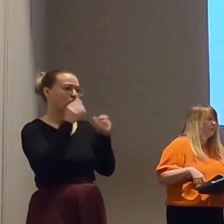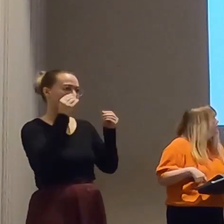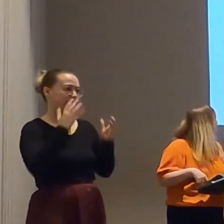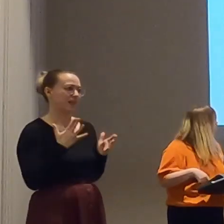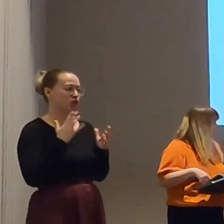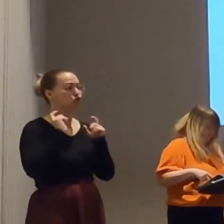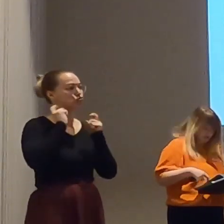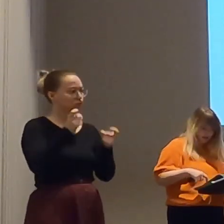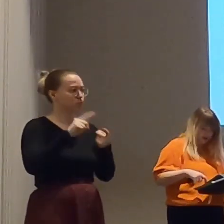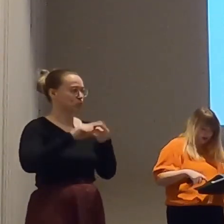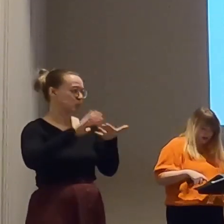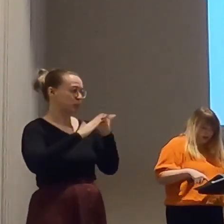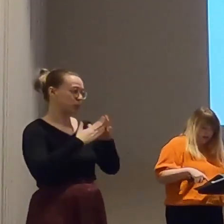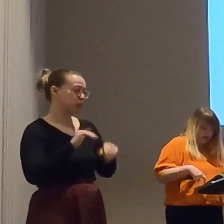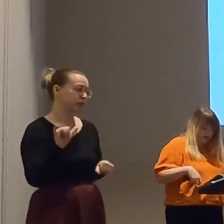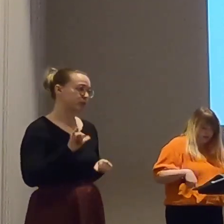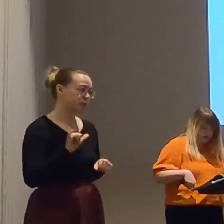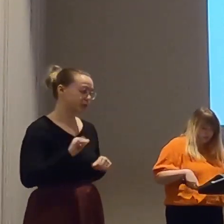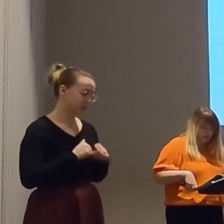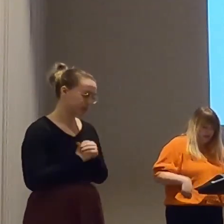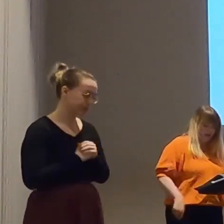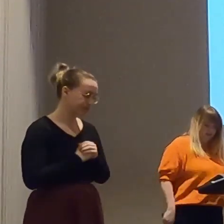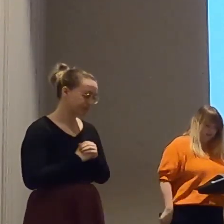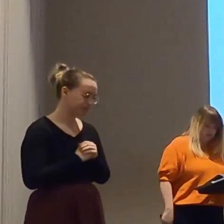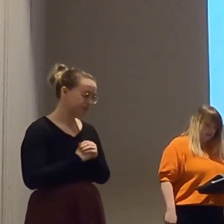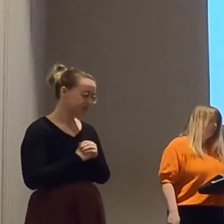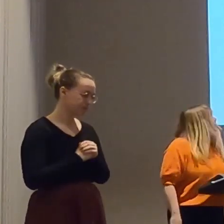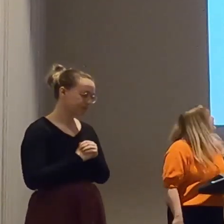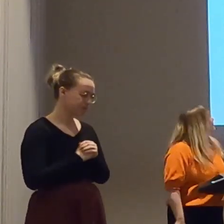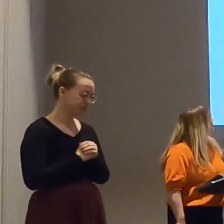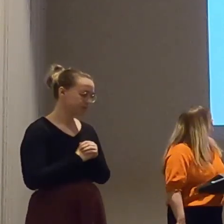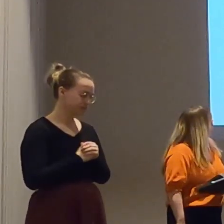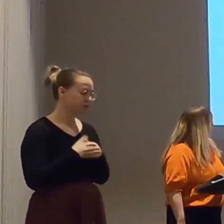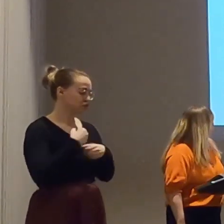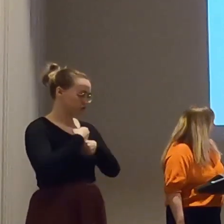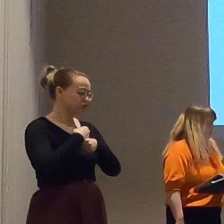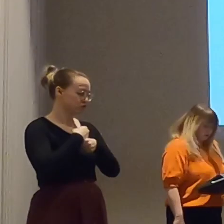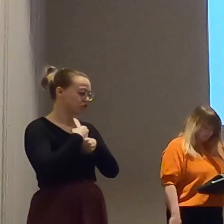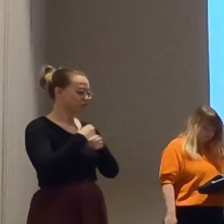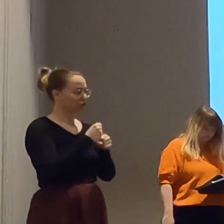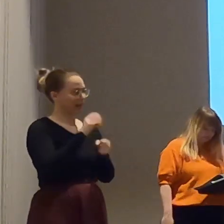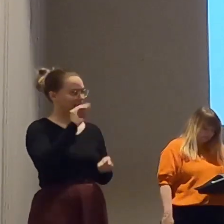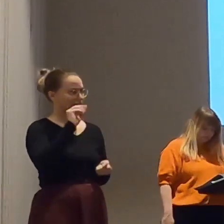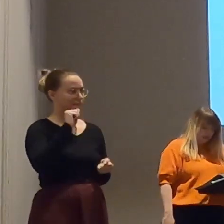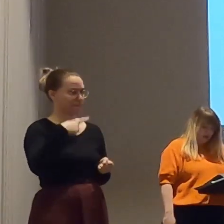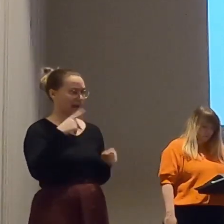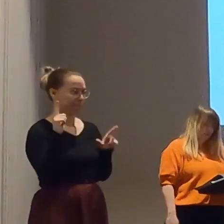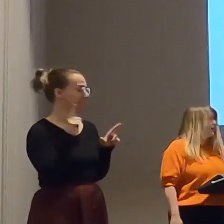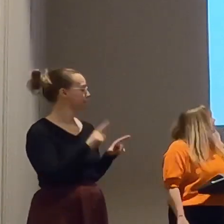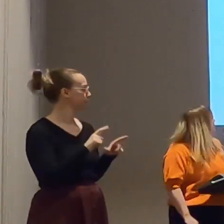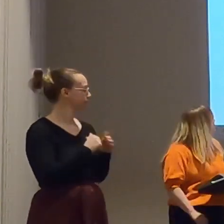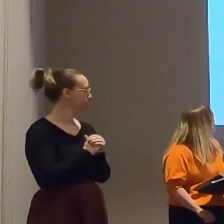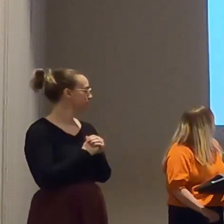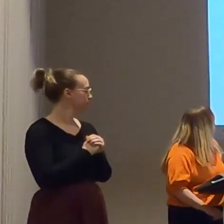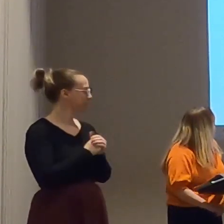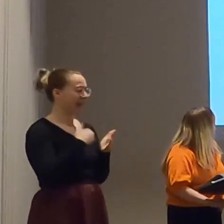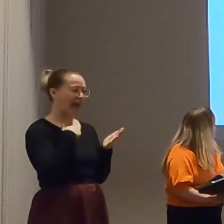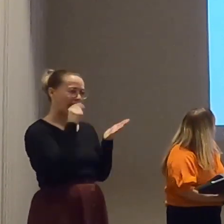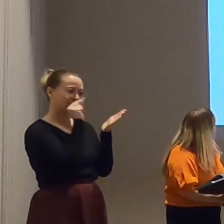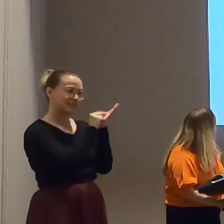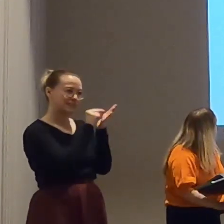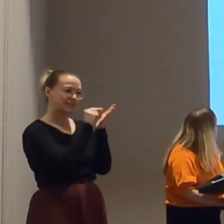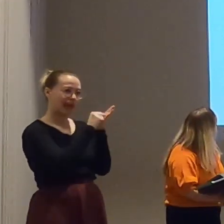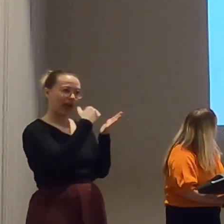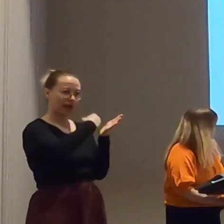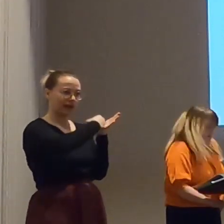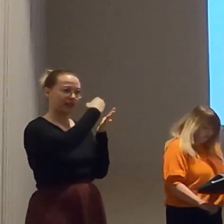their communities. In this work, Harris has created what looks like a map with dotted lines that